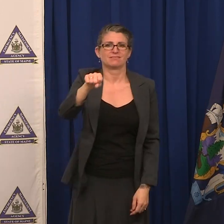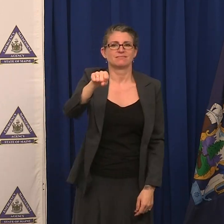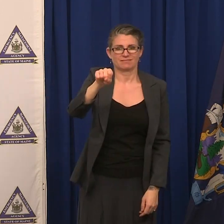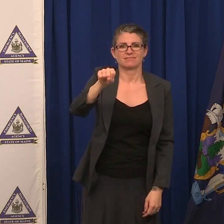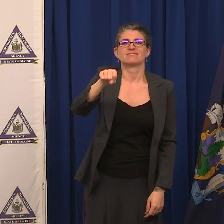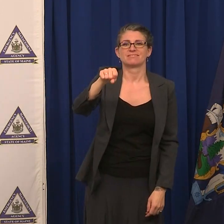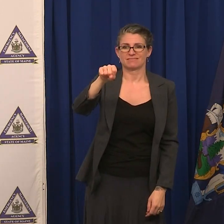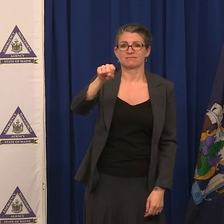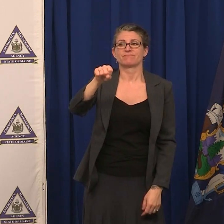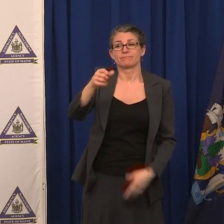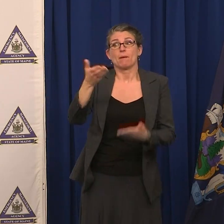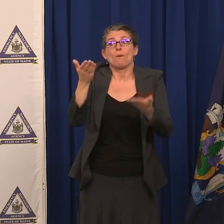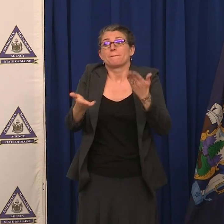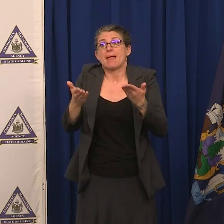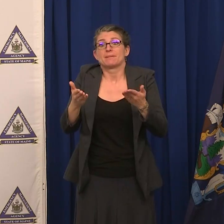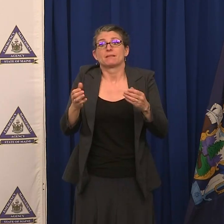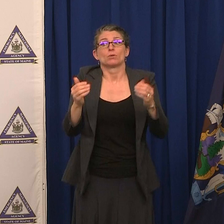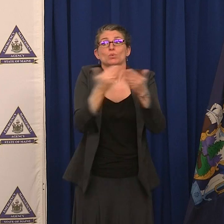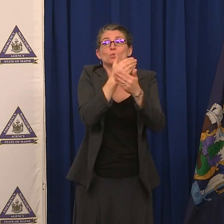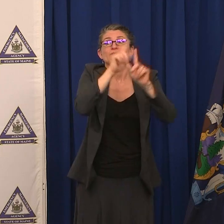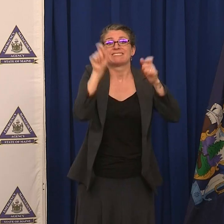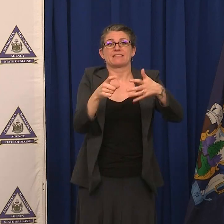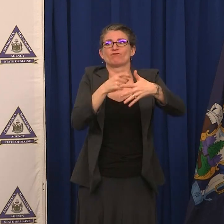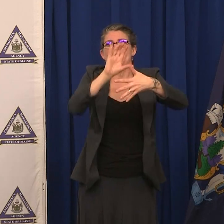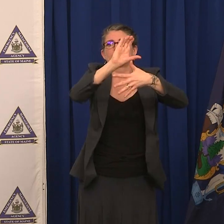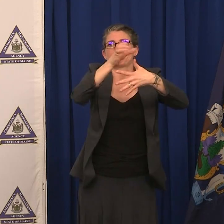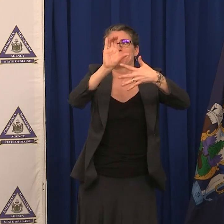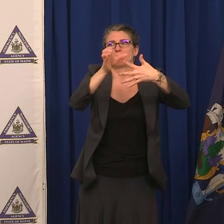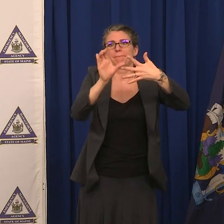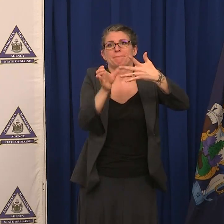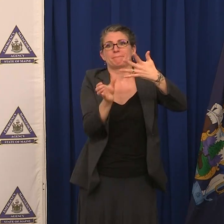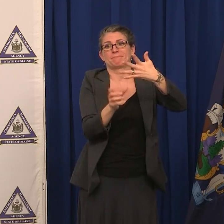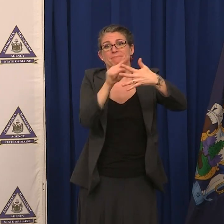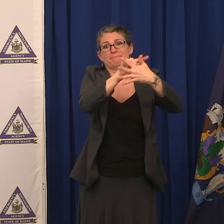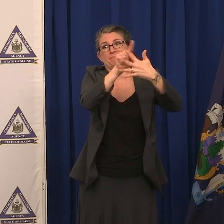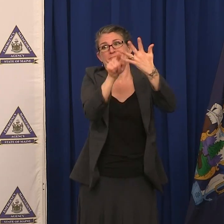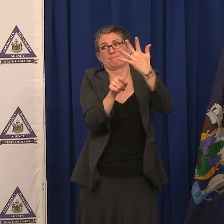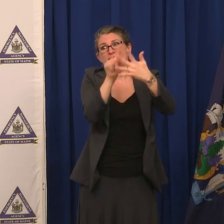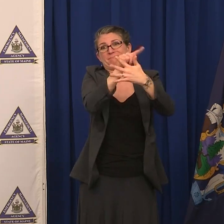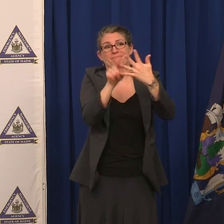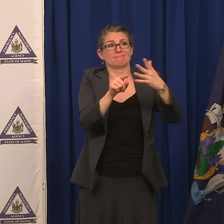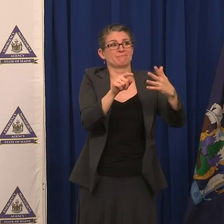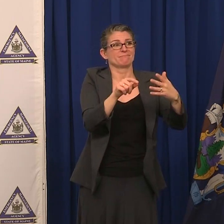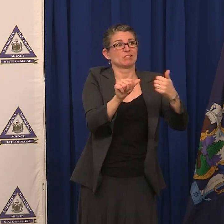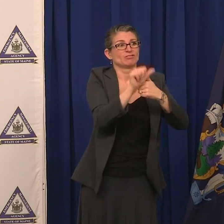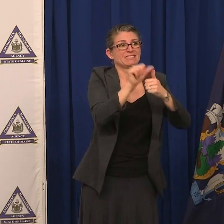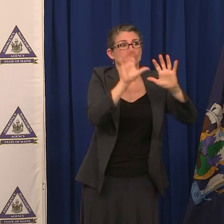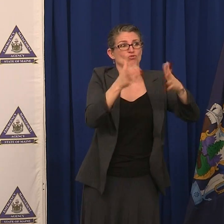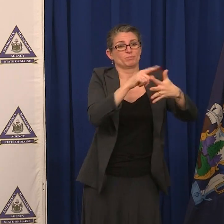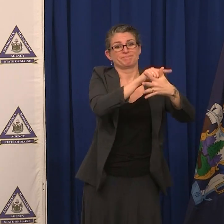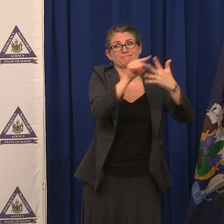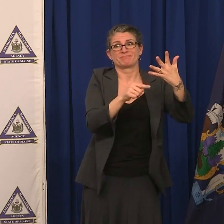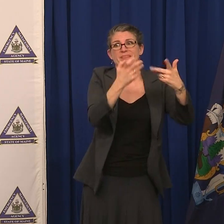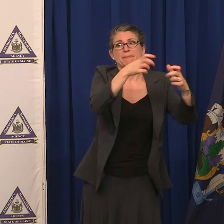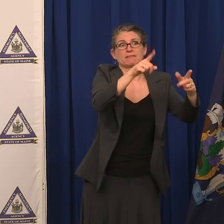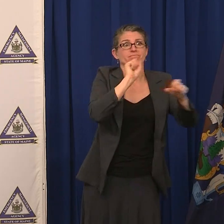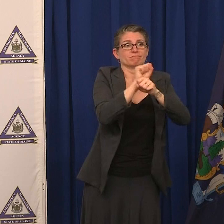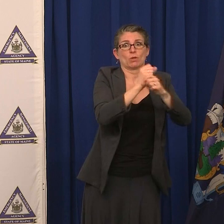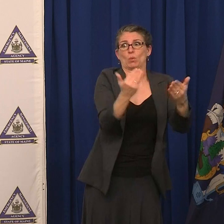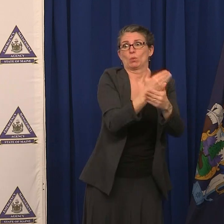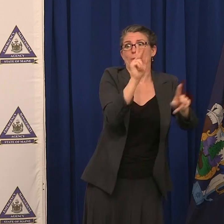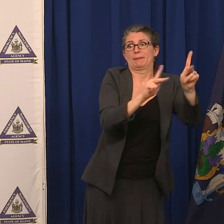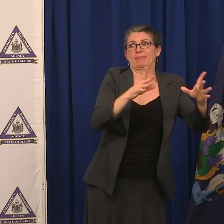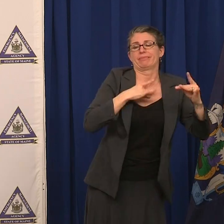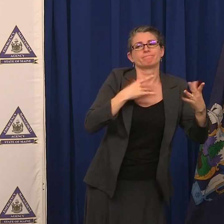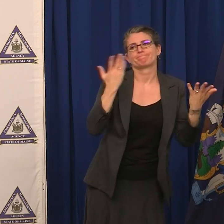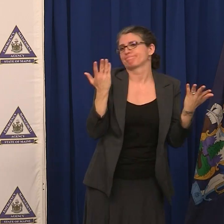is that there's more spread going on. In epidemiology, this is the $64,000 question in any outbreak. Is